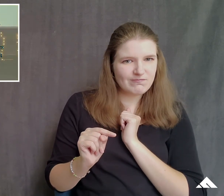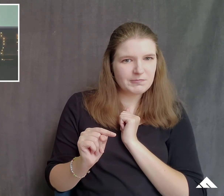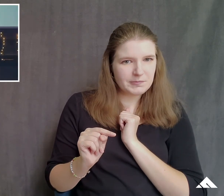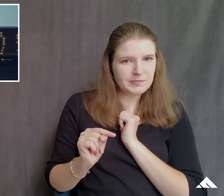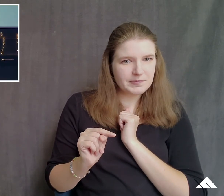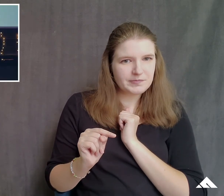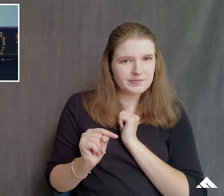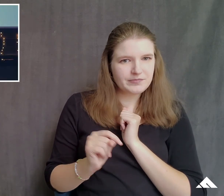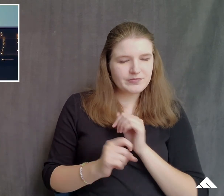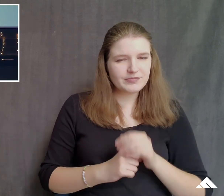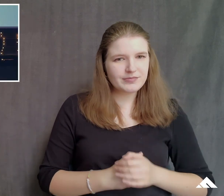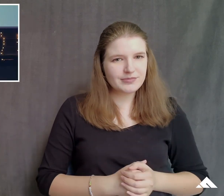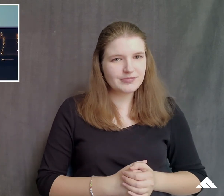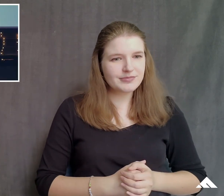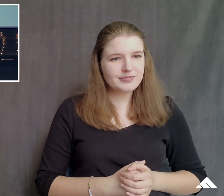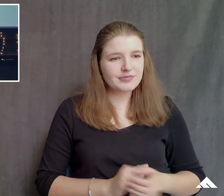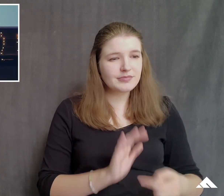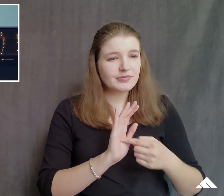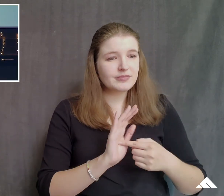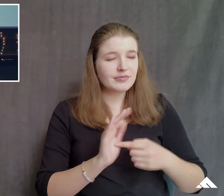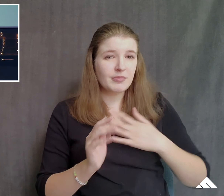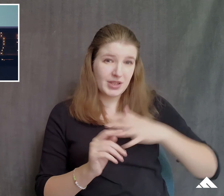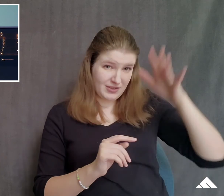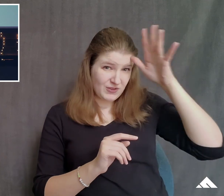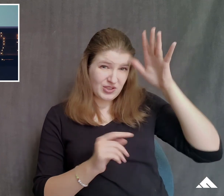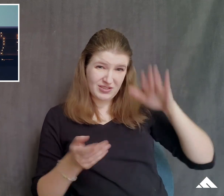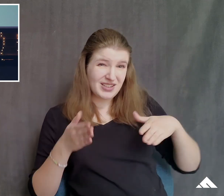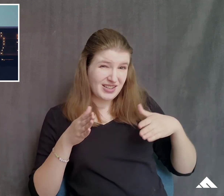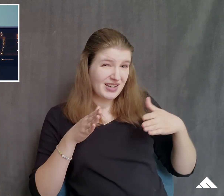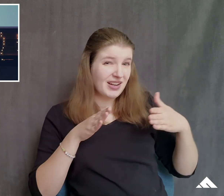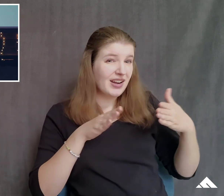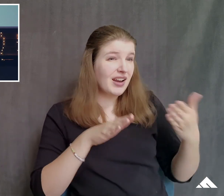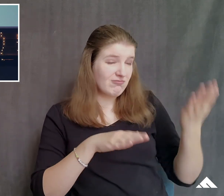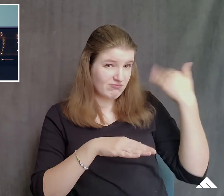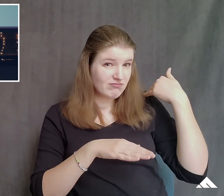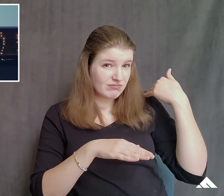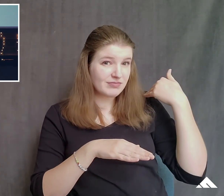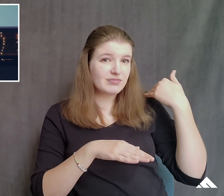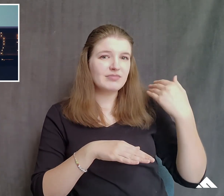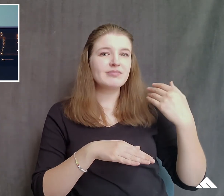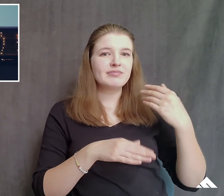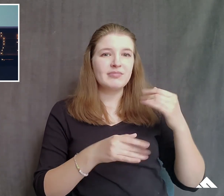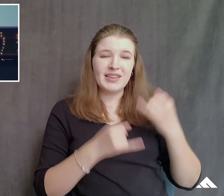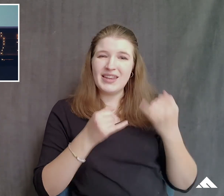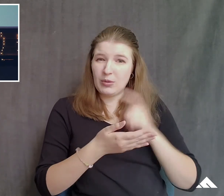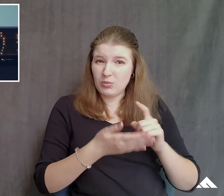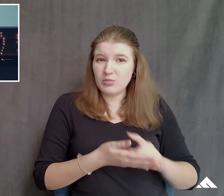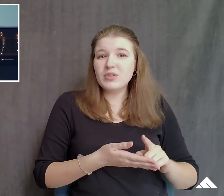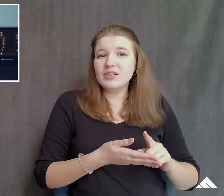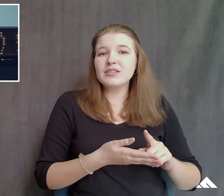In the last weeks of my father's life, he was bedridden, and he